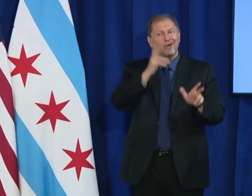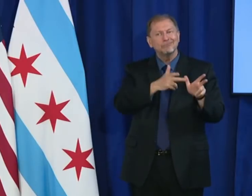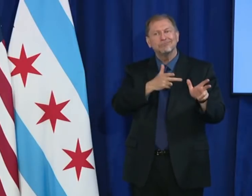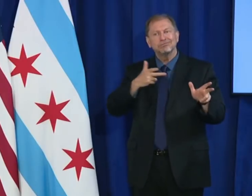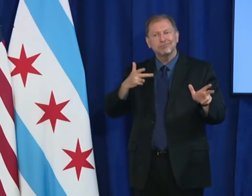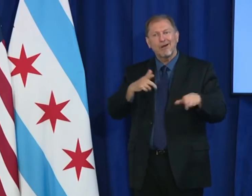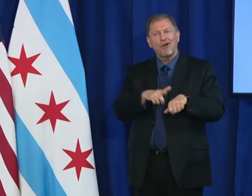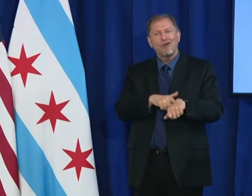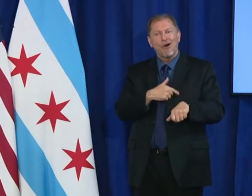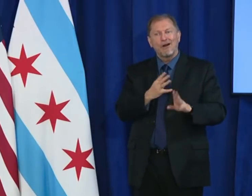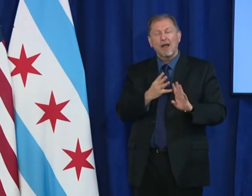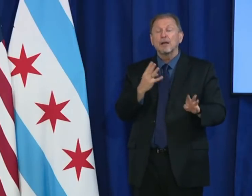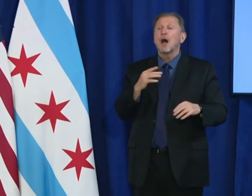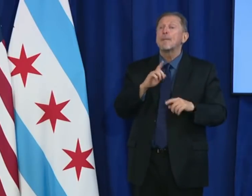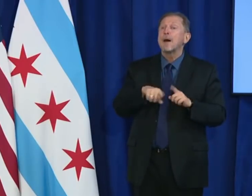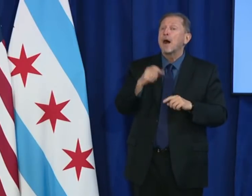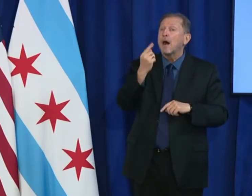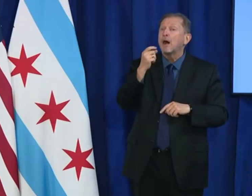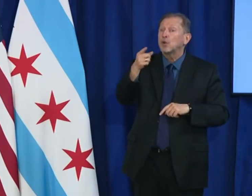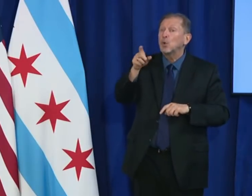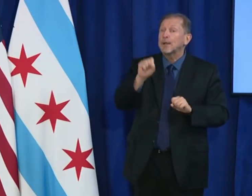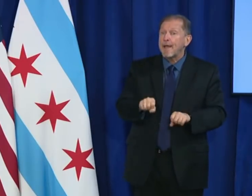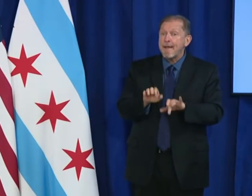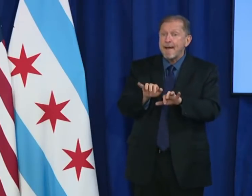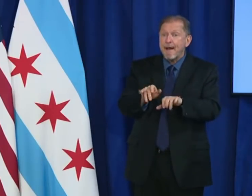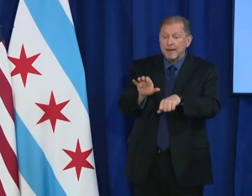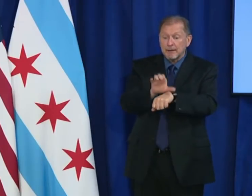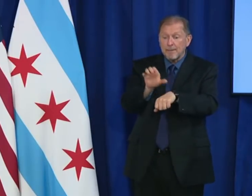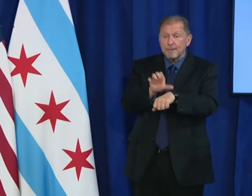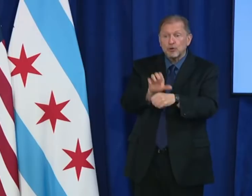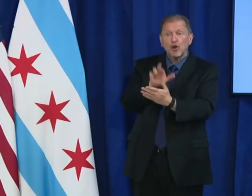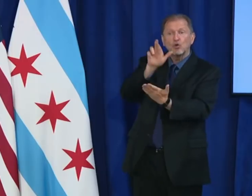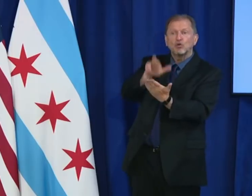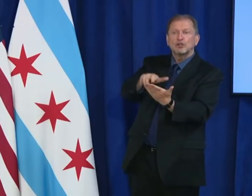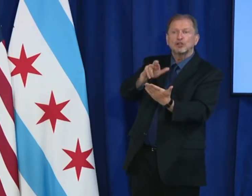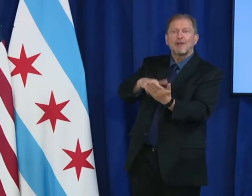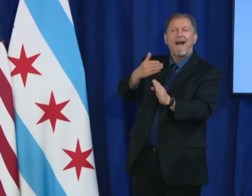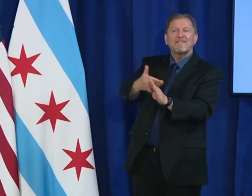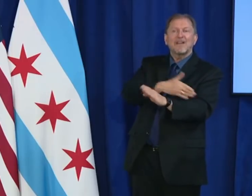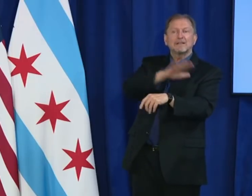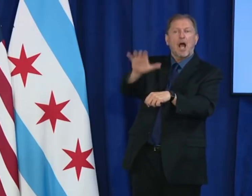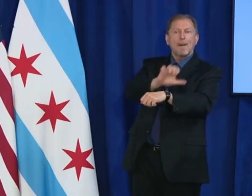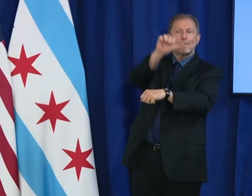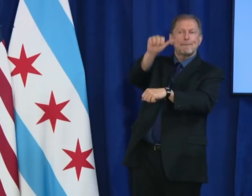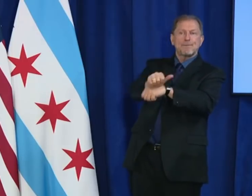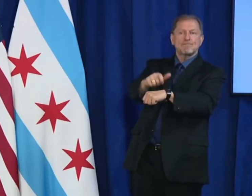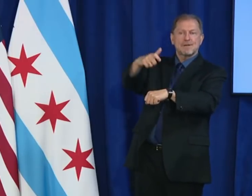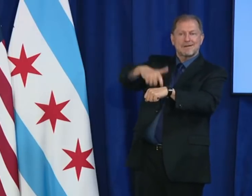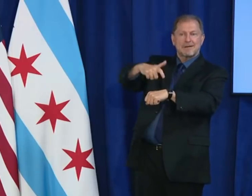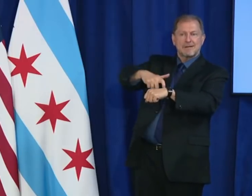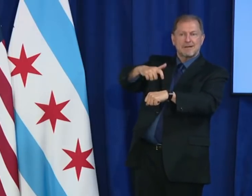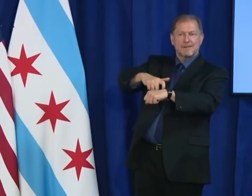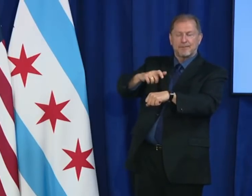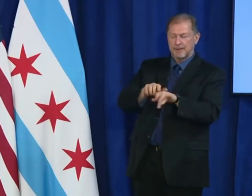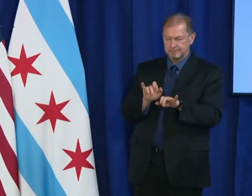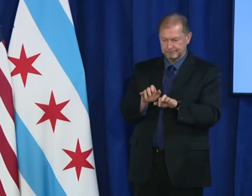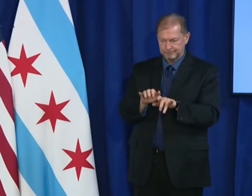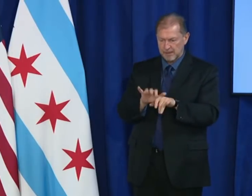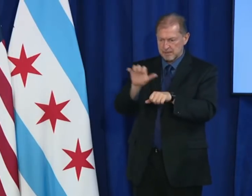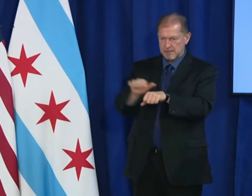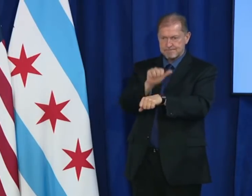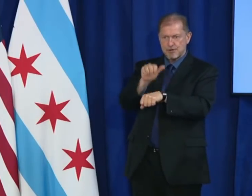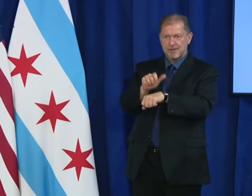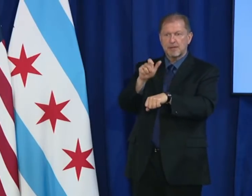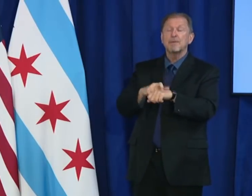encourage people to pre-register wherever they can. And you can look online. The best place to